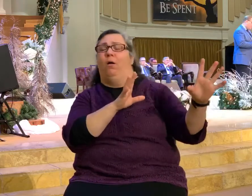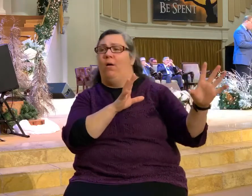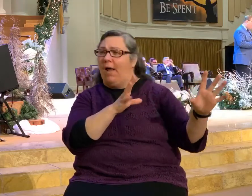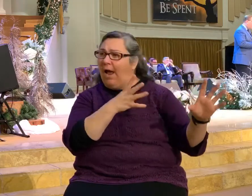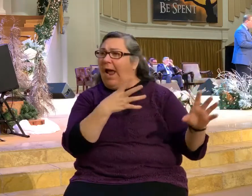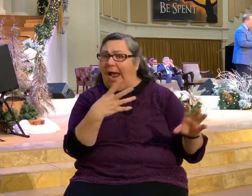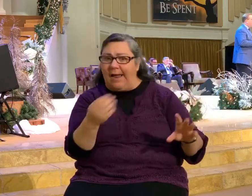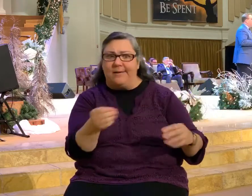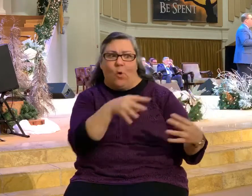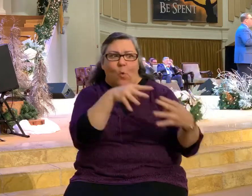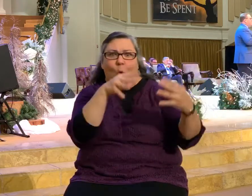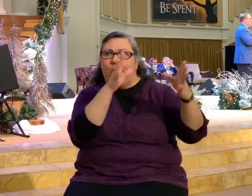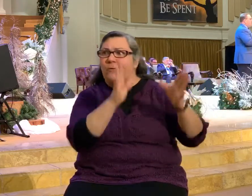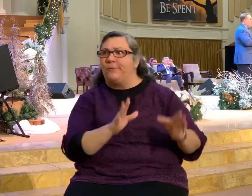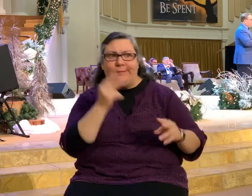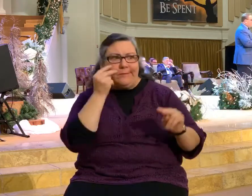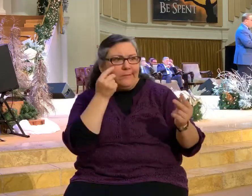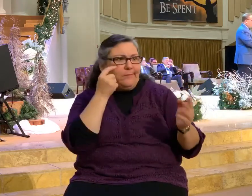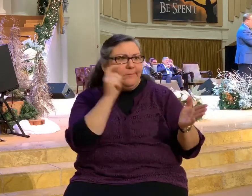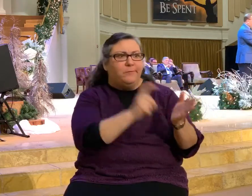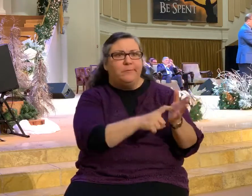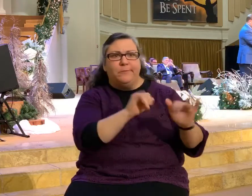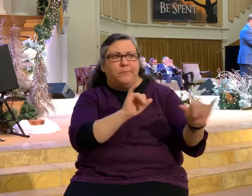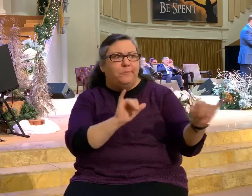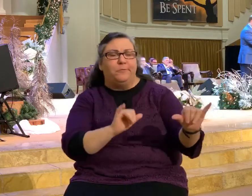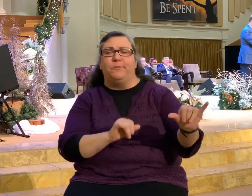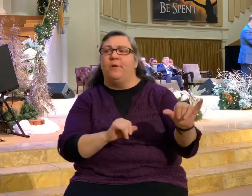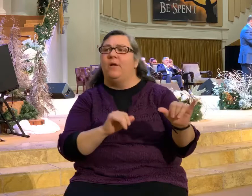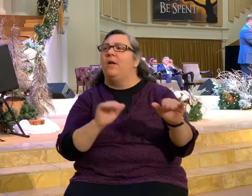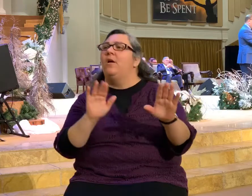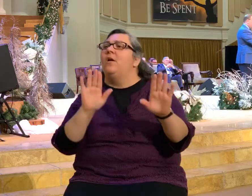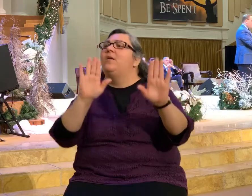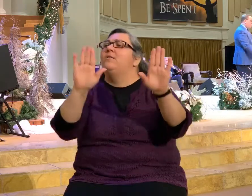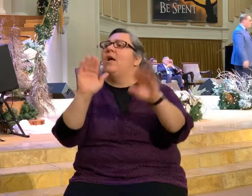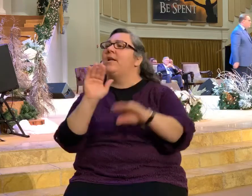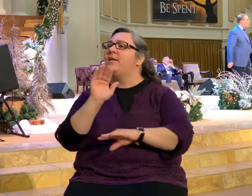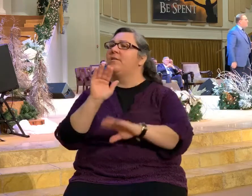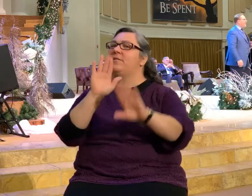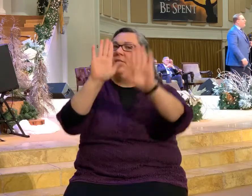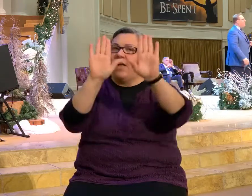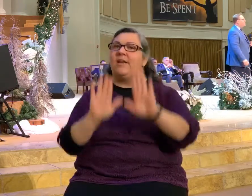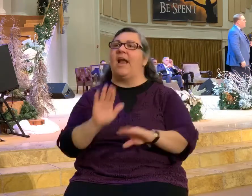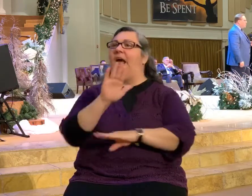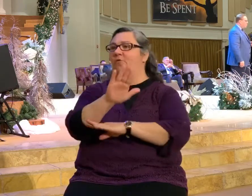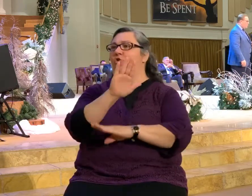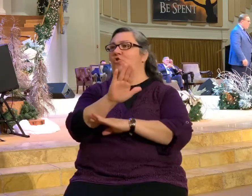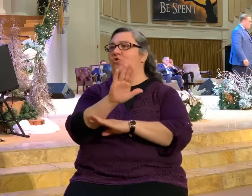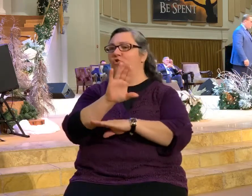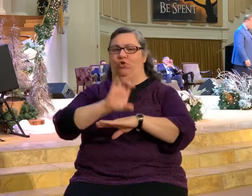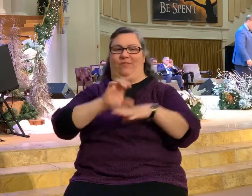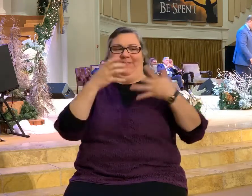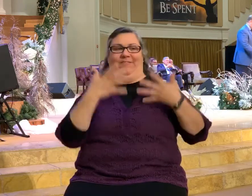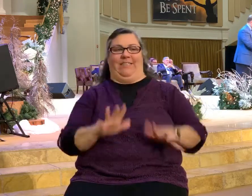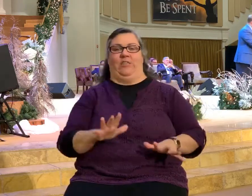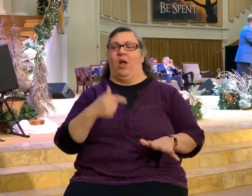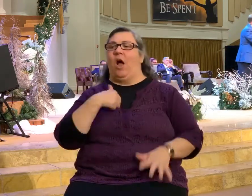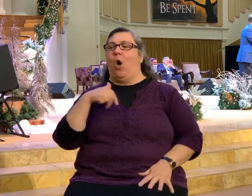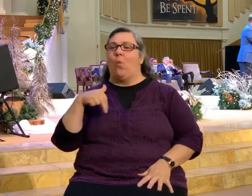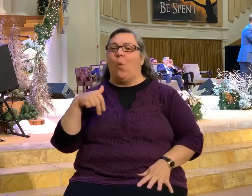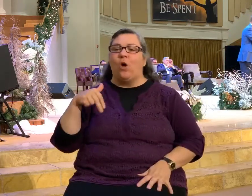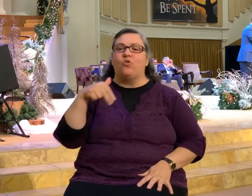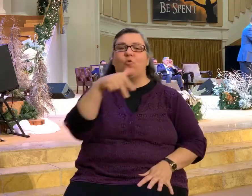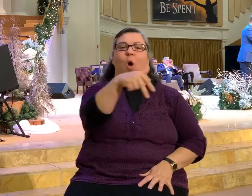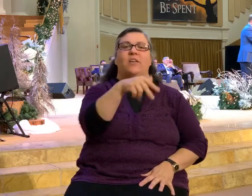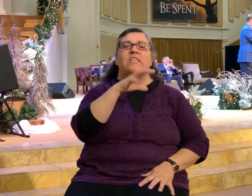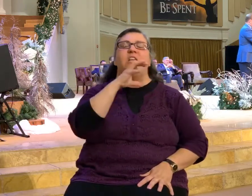even its warriors. Sunday afternoon after church ended, as the sun was going down, we walked across the